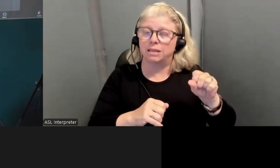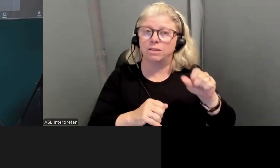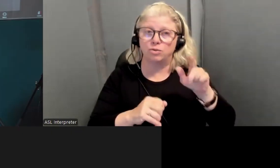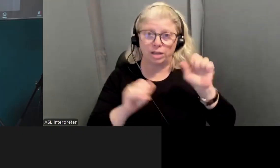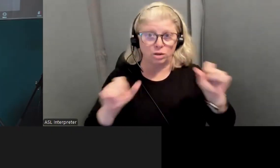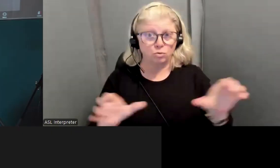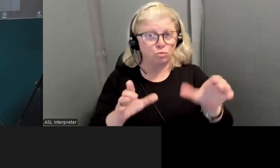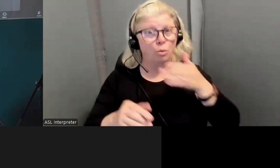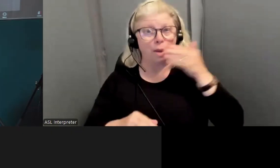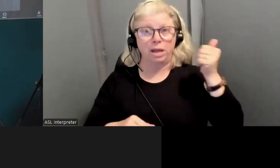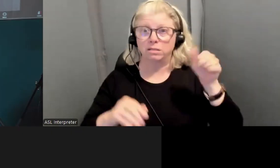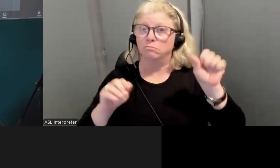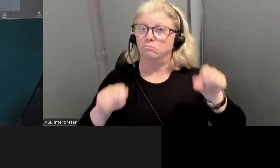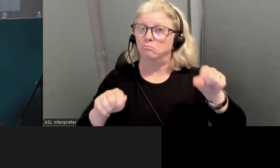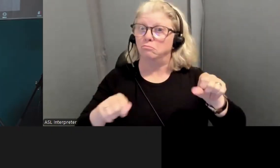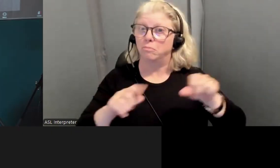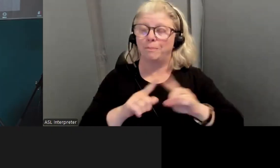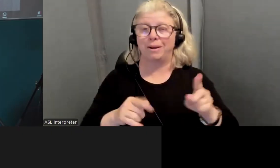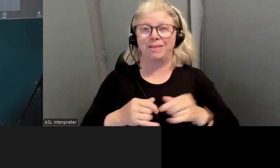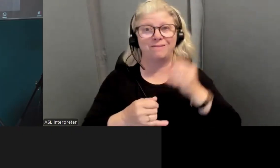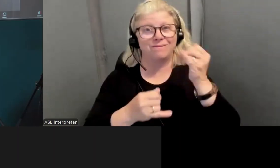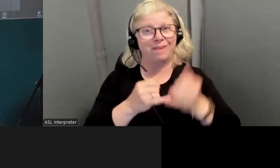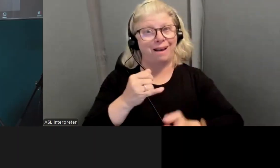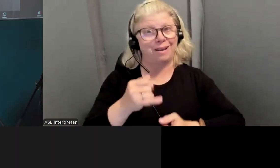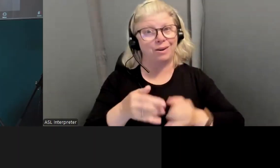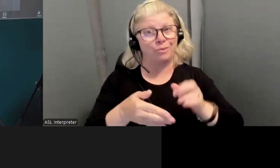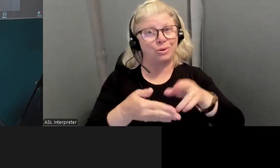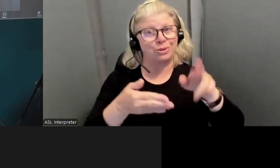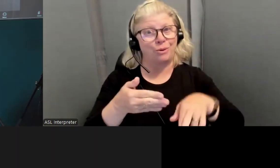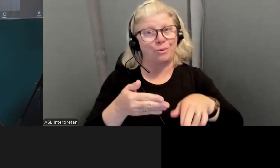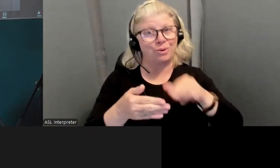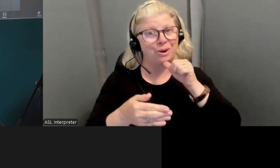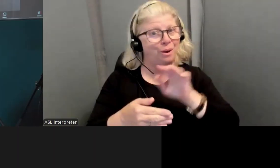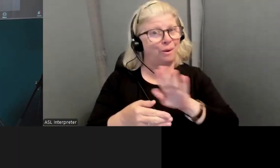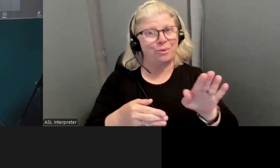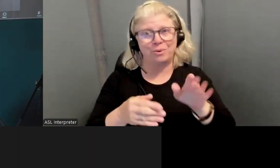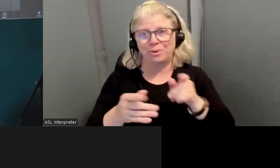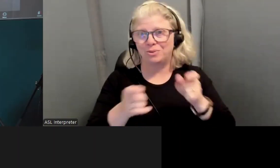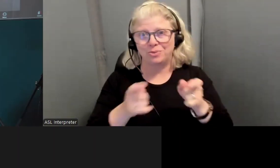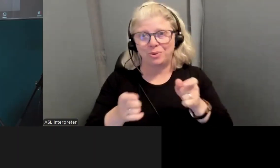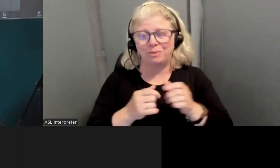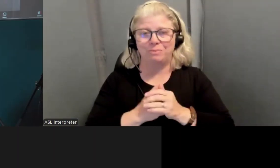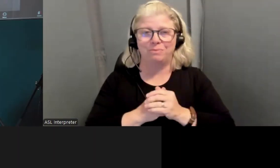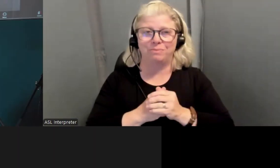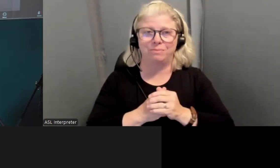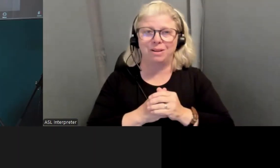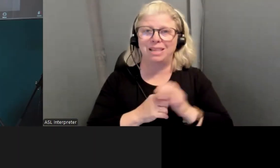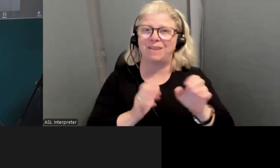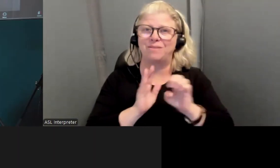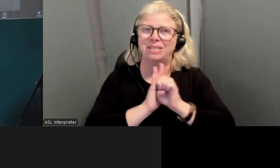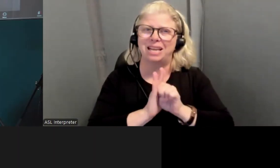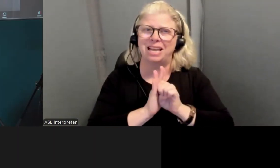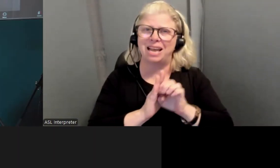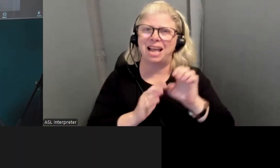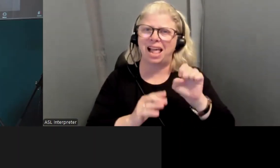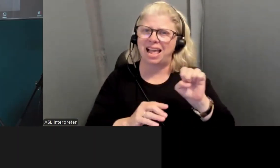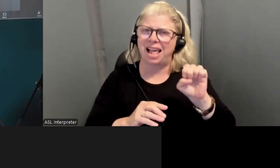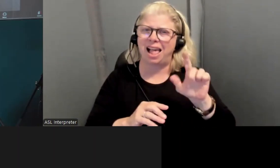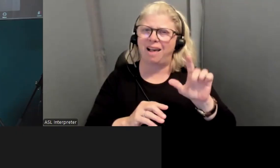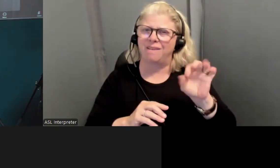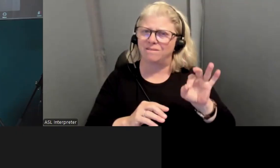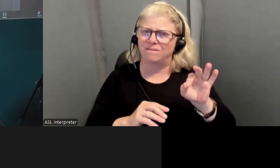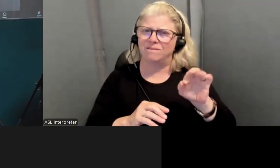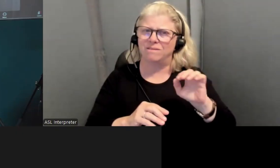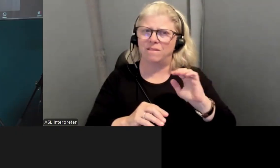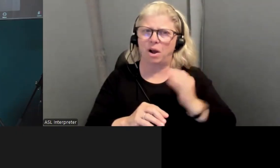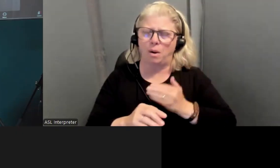your best, but the final outcome is not under your control. Take health, for instance, which most of us think that it's